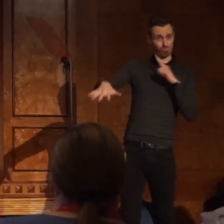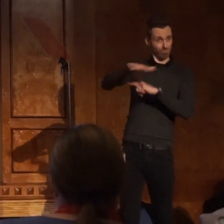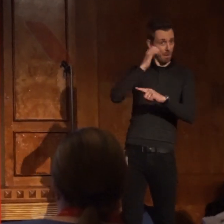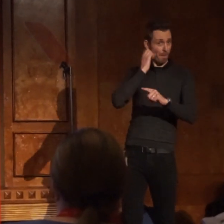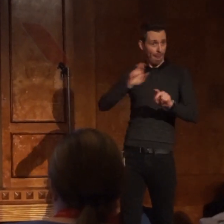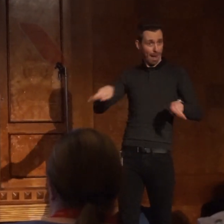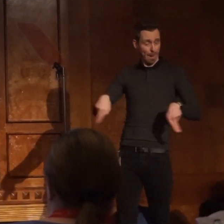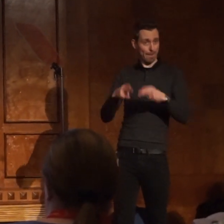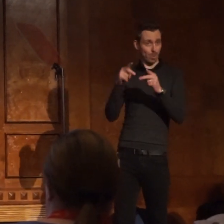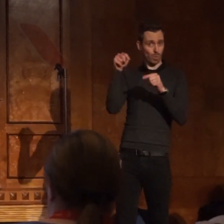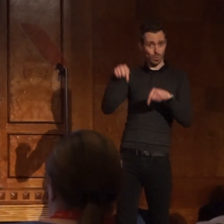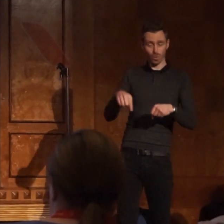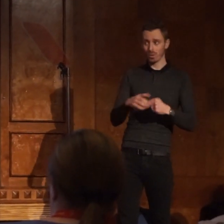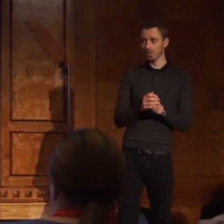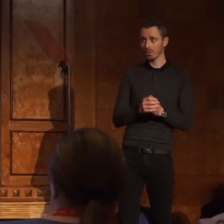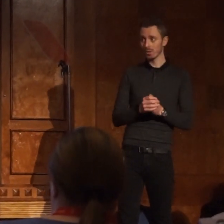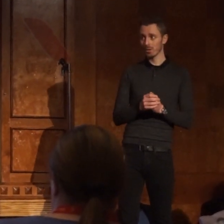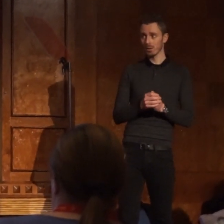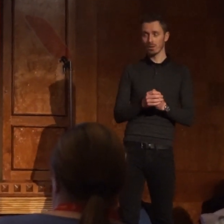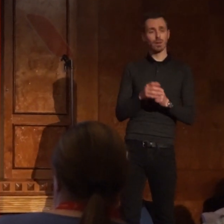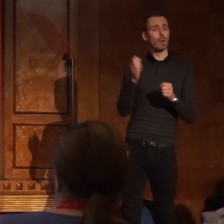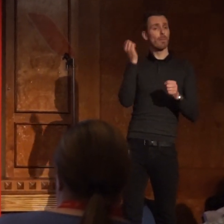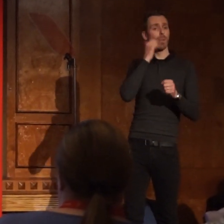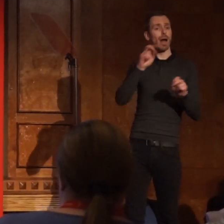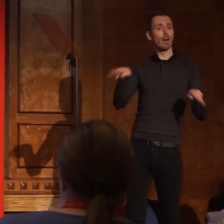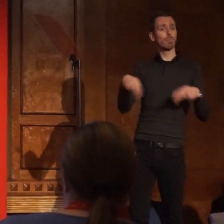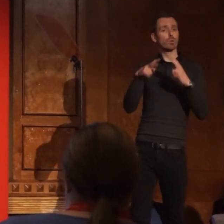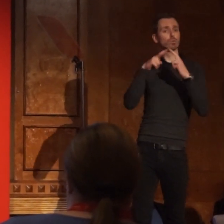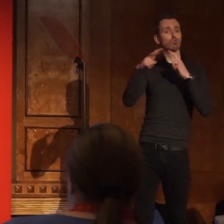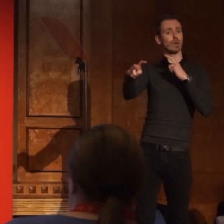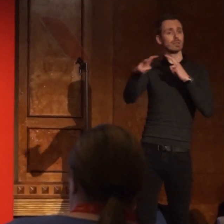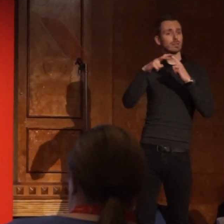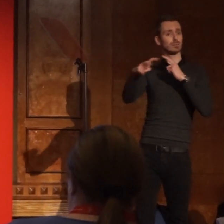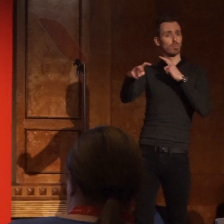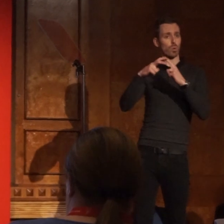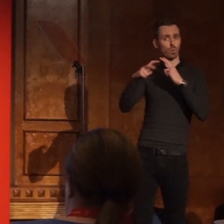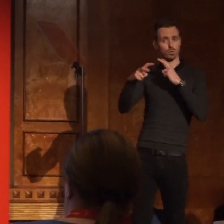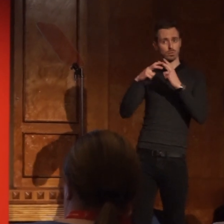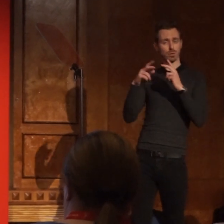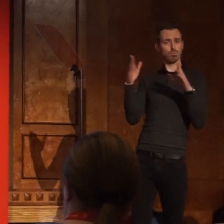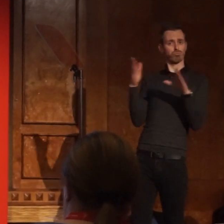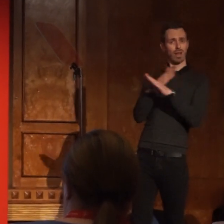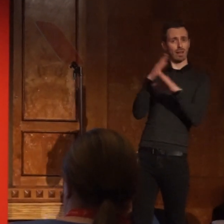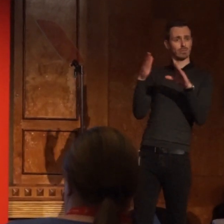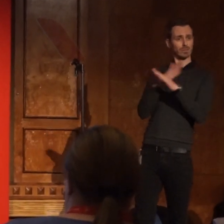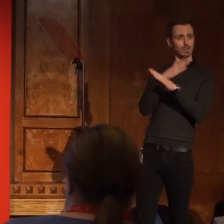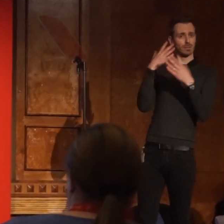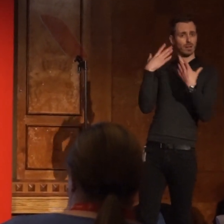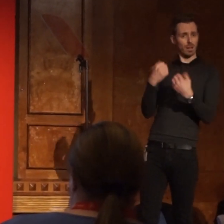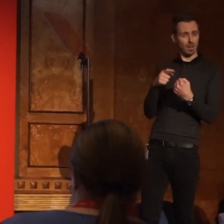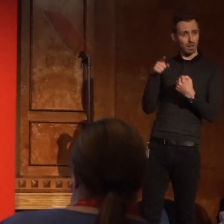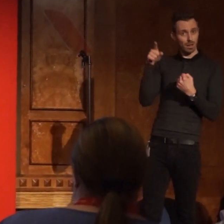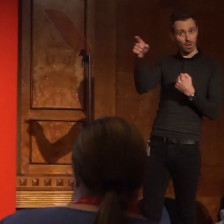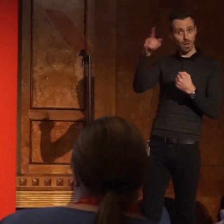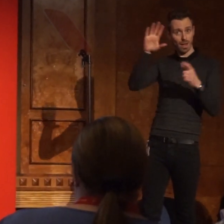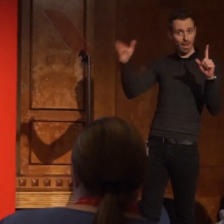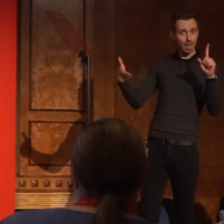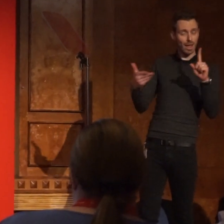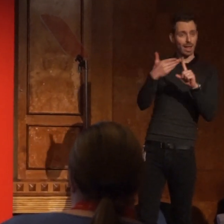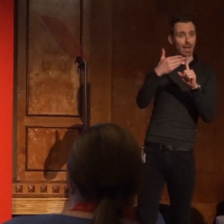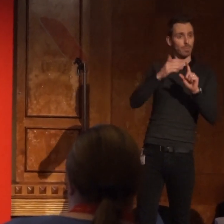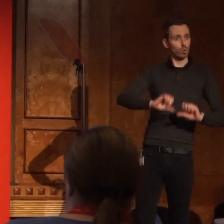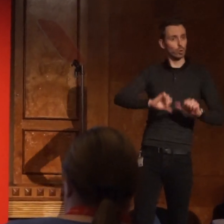the municipally owned Blackpool Transport outperforms private operators because it aims to deliver a good service